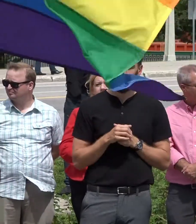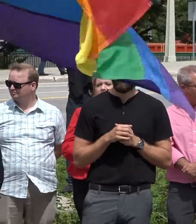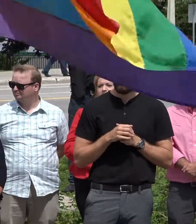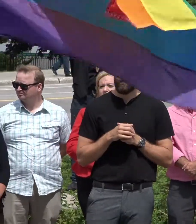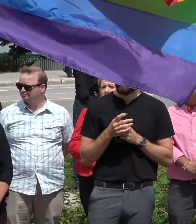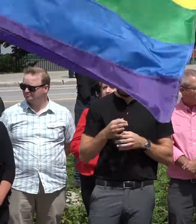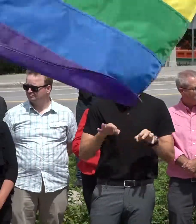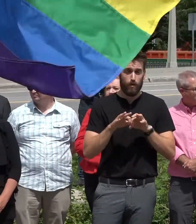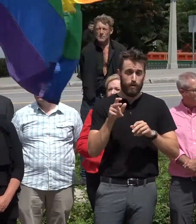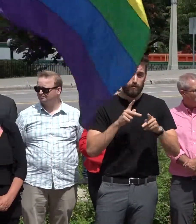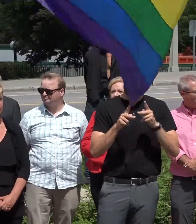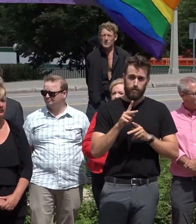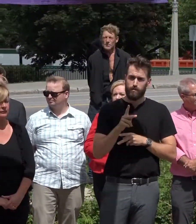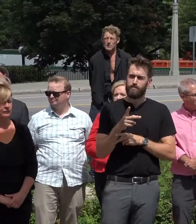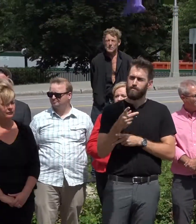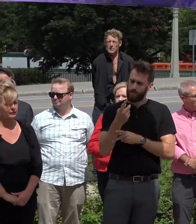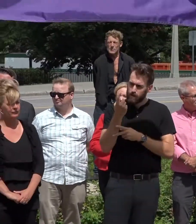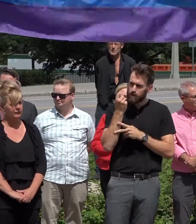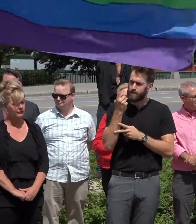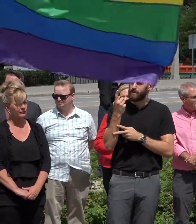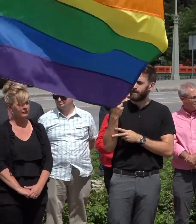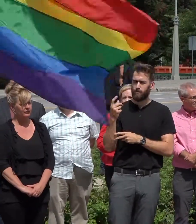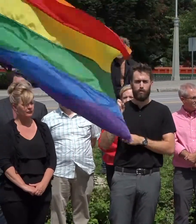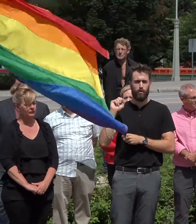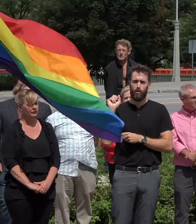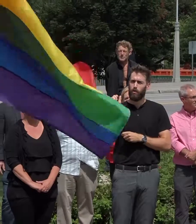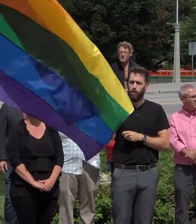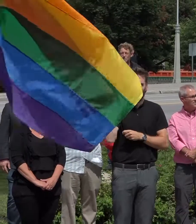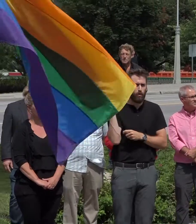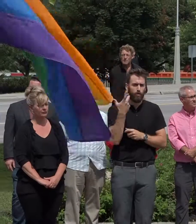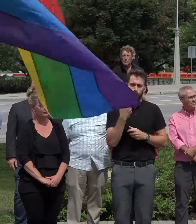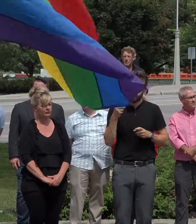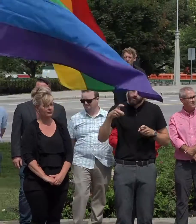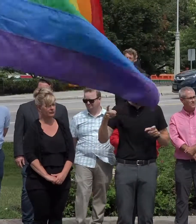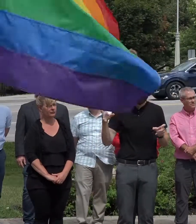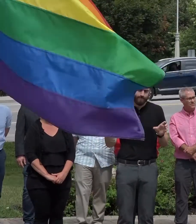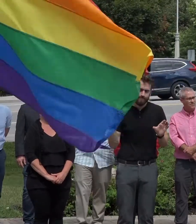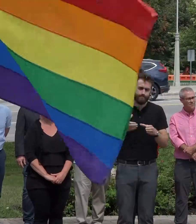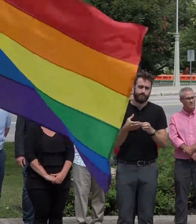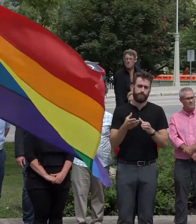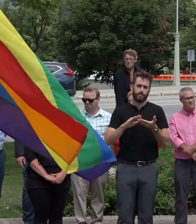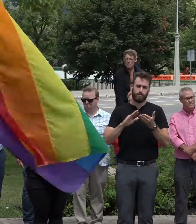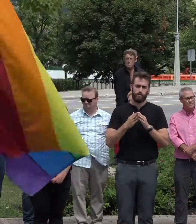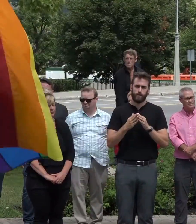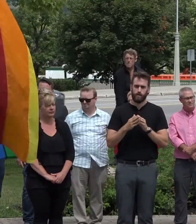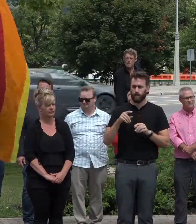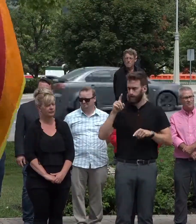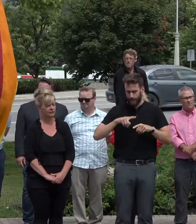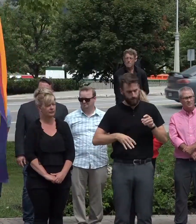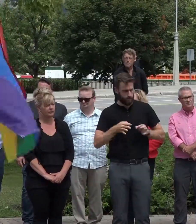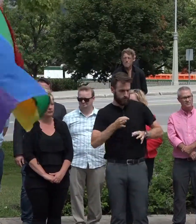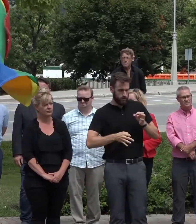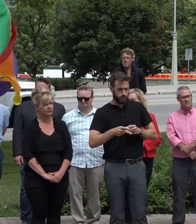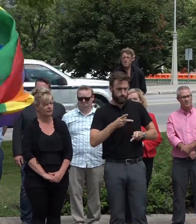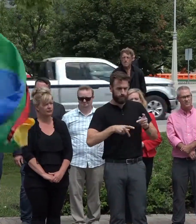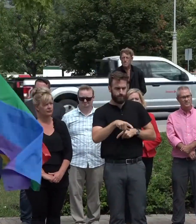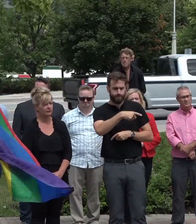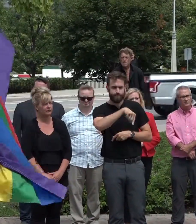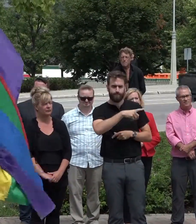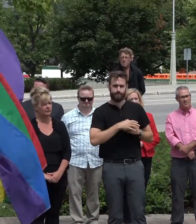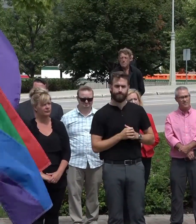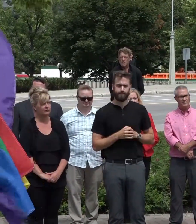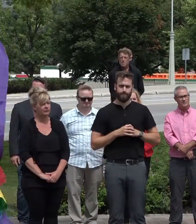us to understand that we all belong here. No one has a right to judge us. And for these who